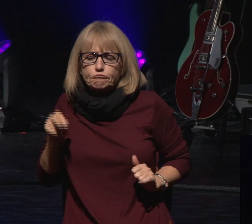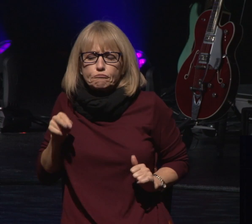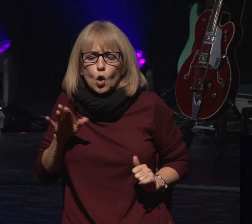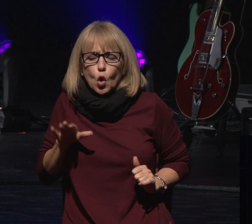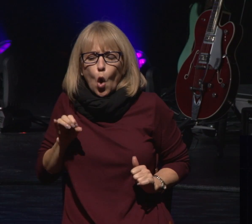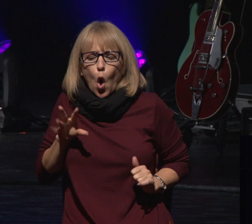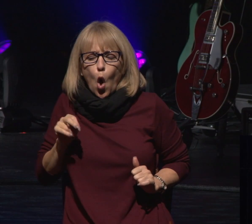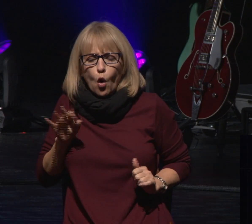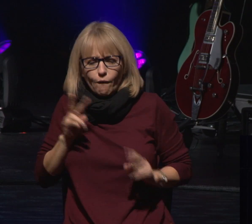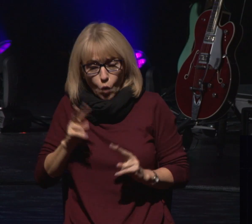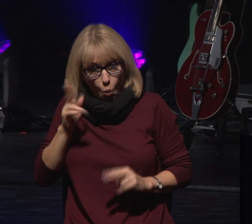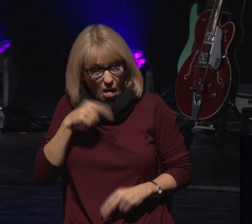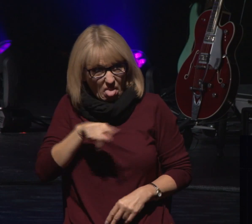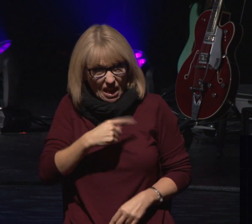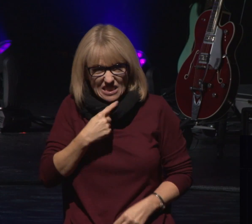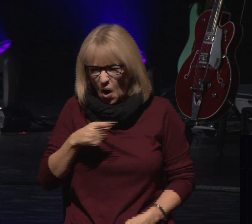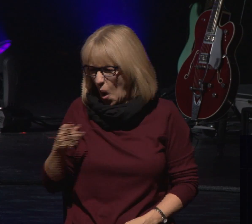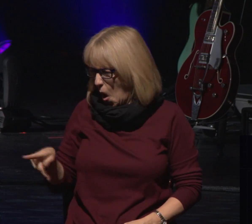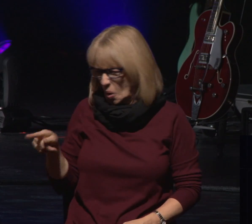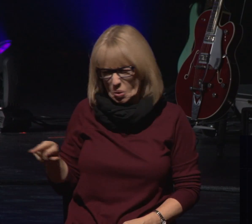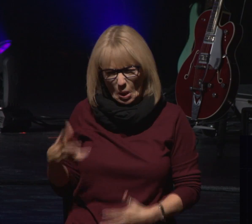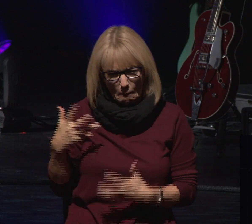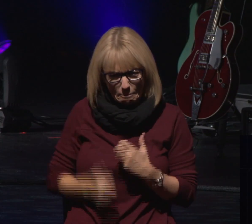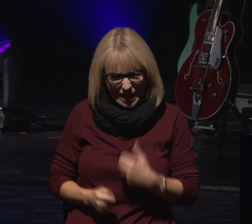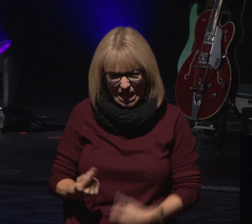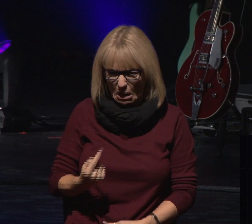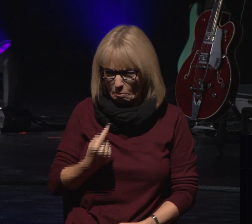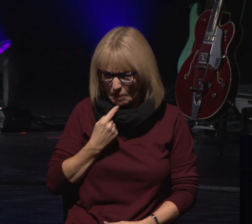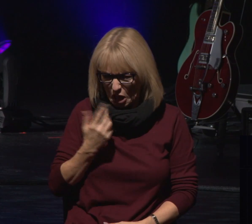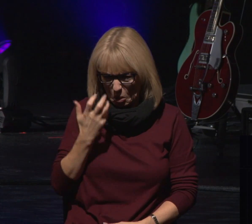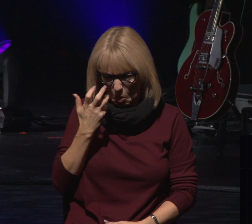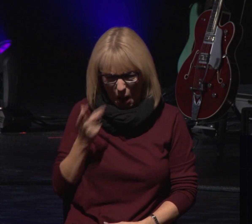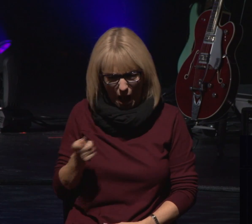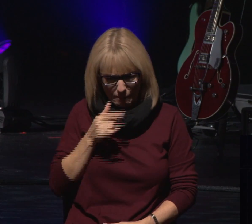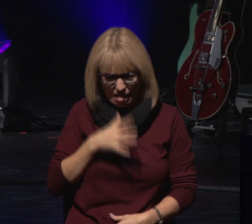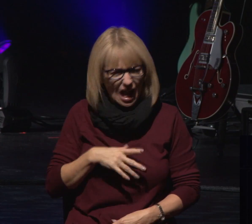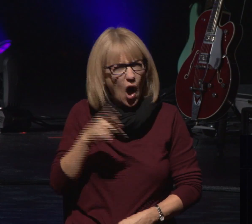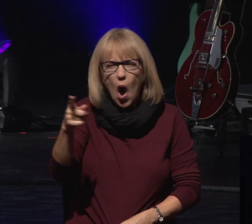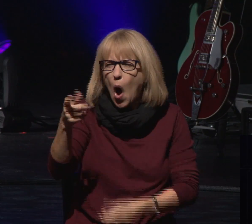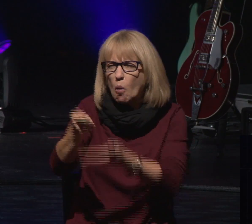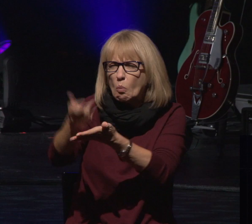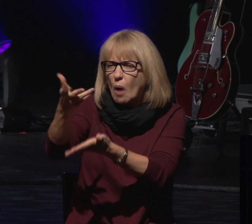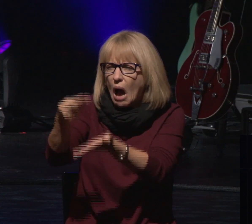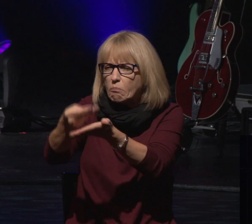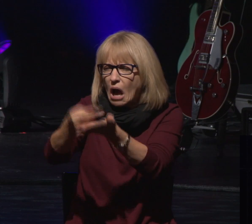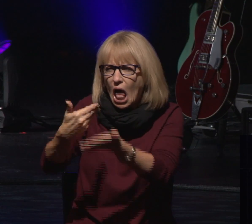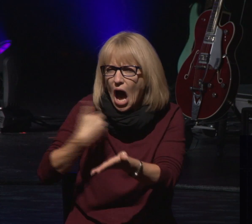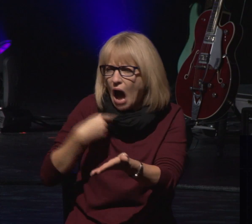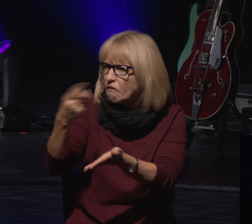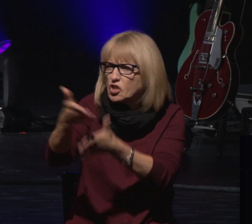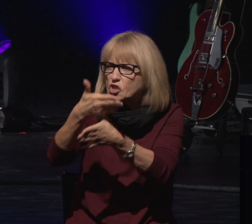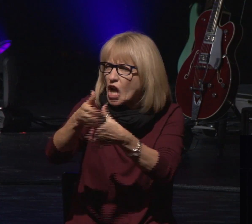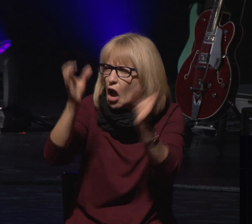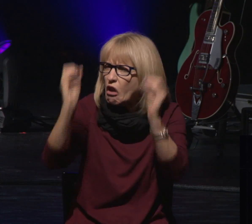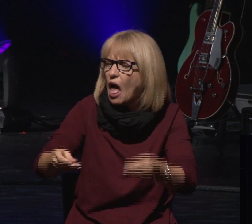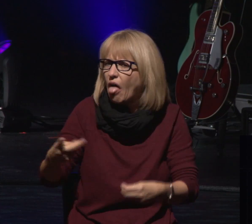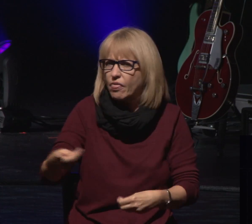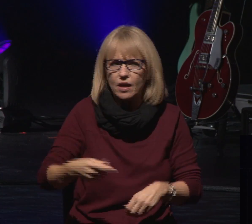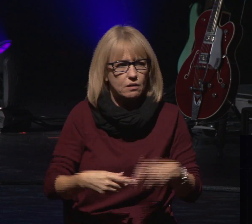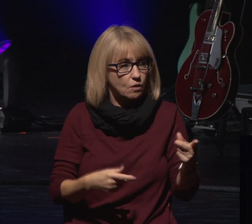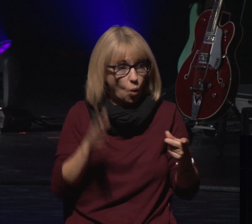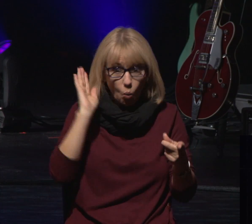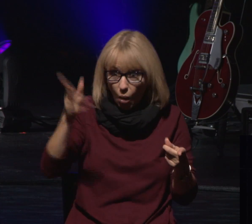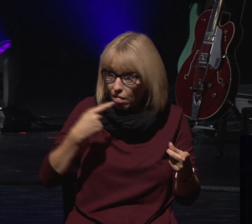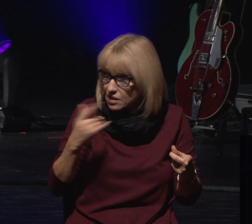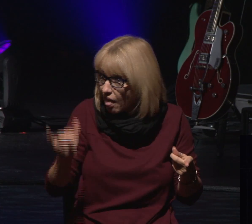she was bitter, she was all these things. He had so much, he wouldn't share anything. He did this. They had such a hard